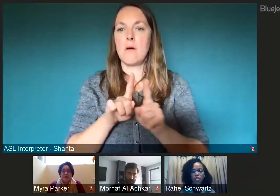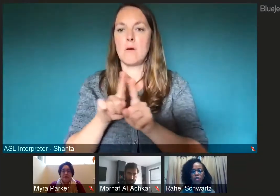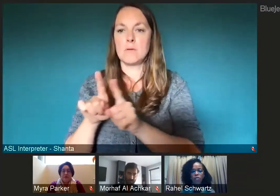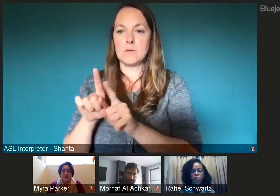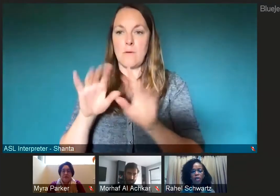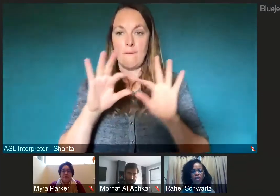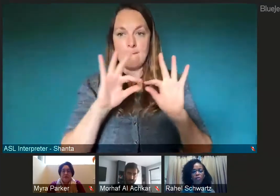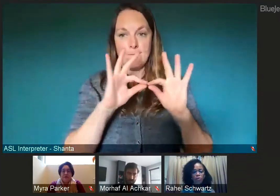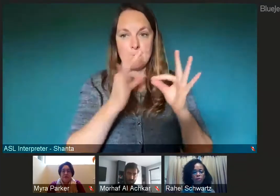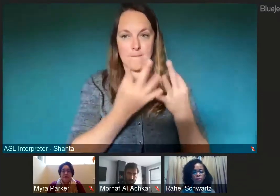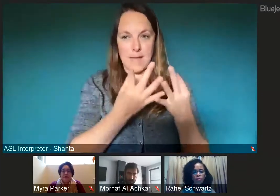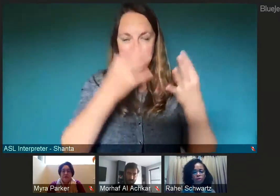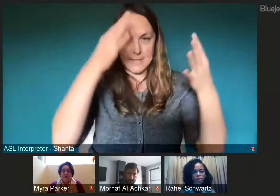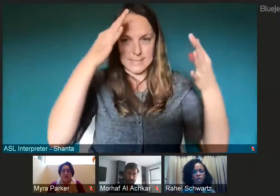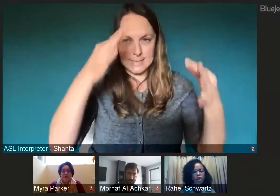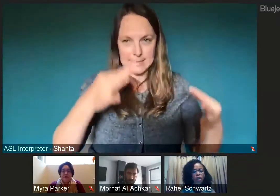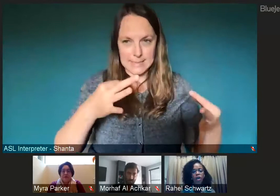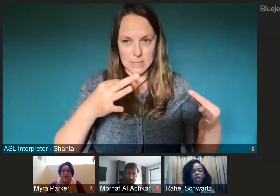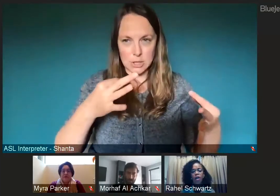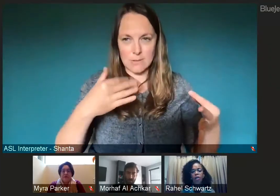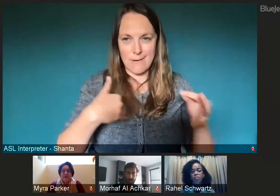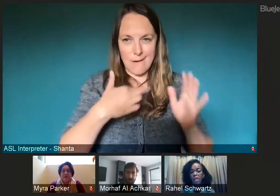decision, making roles,